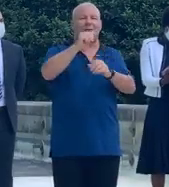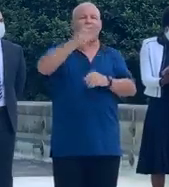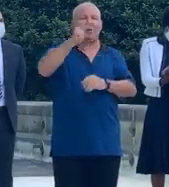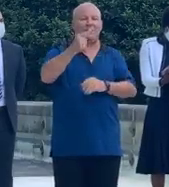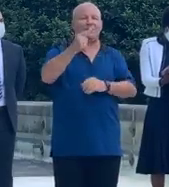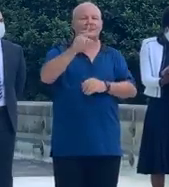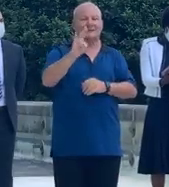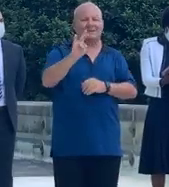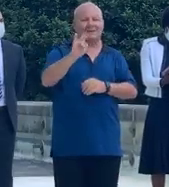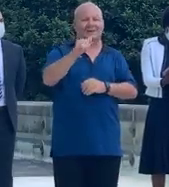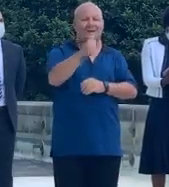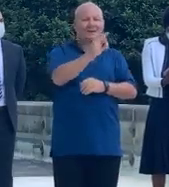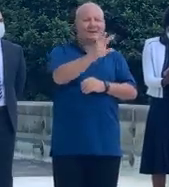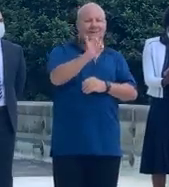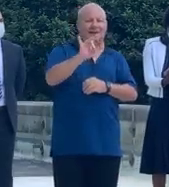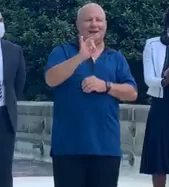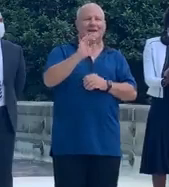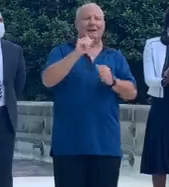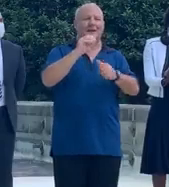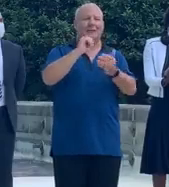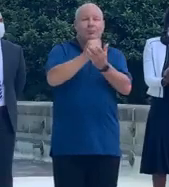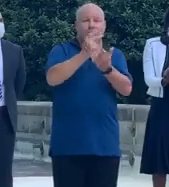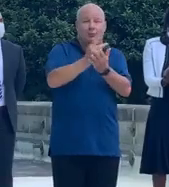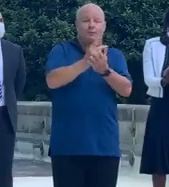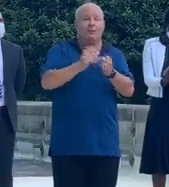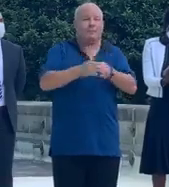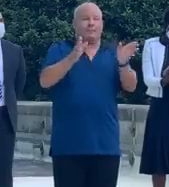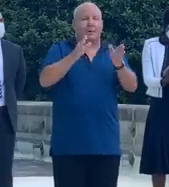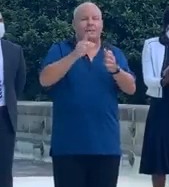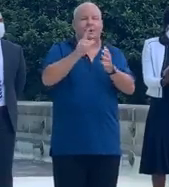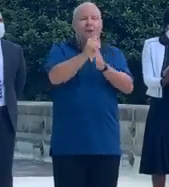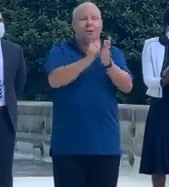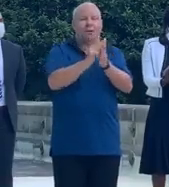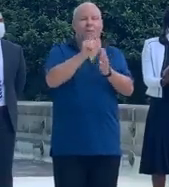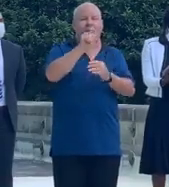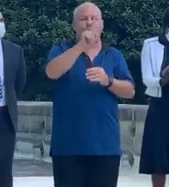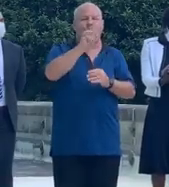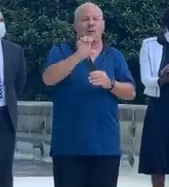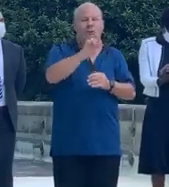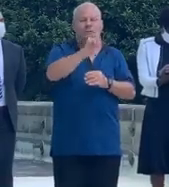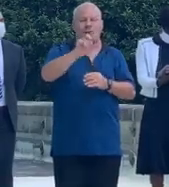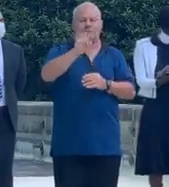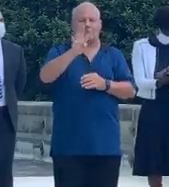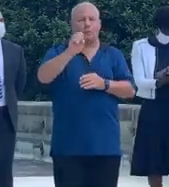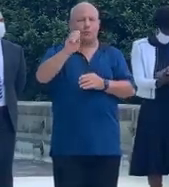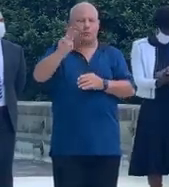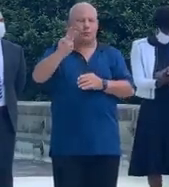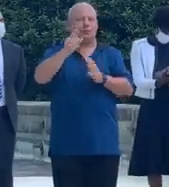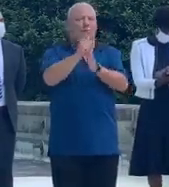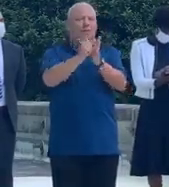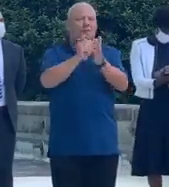1988, upon the approval of Public Law 100-402. And